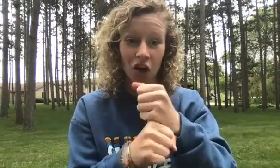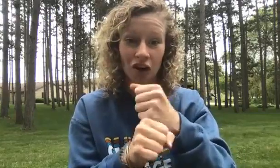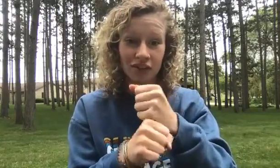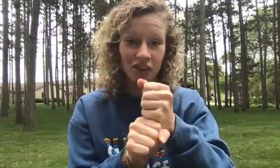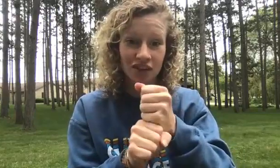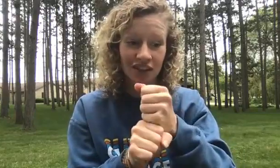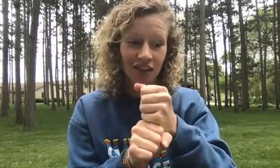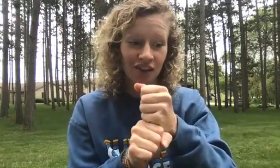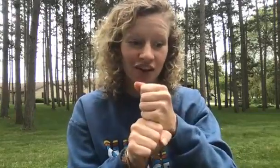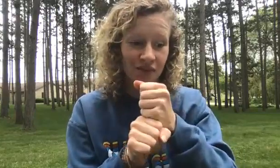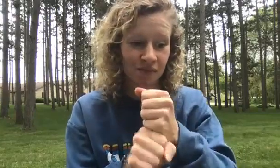coffee all together.